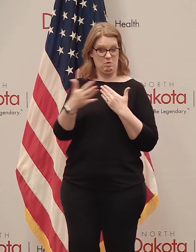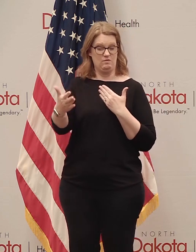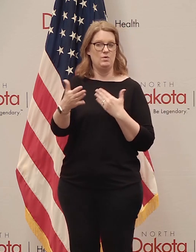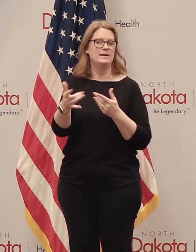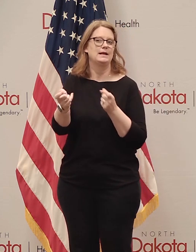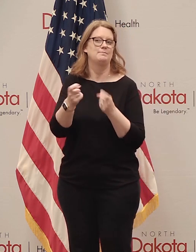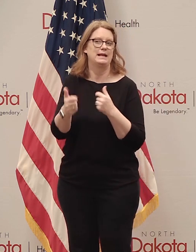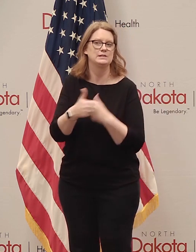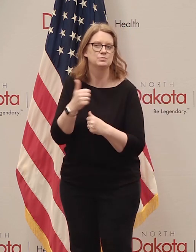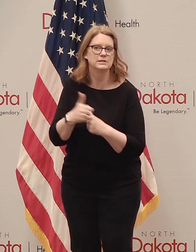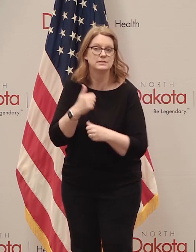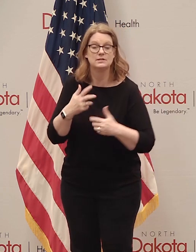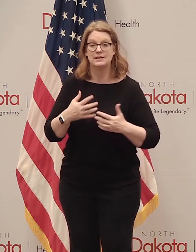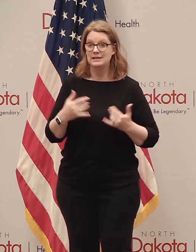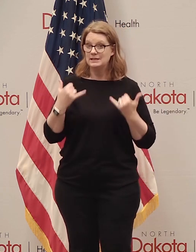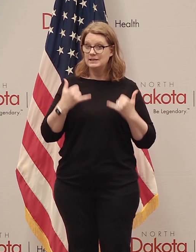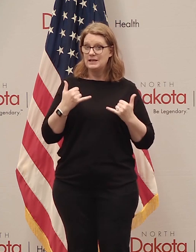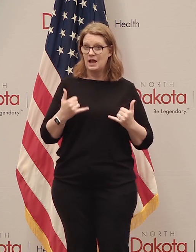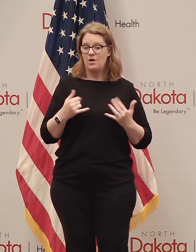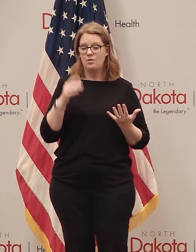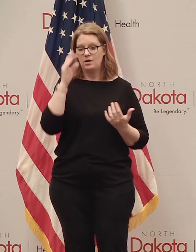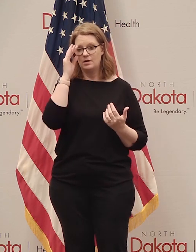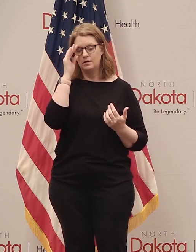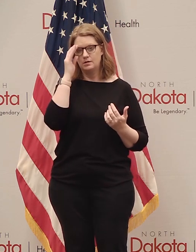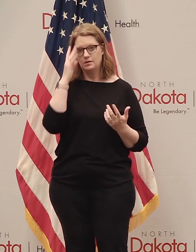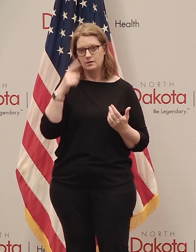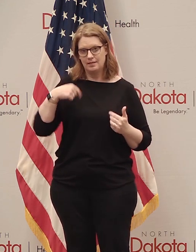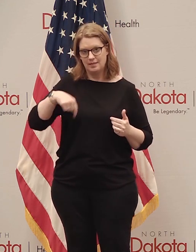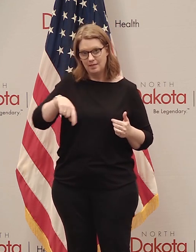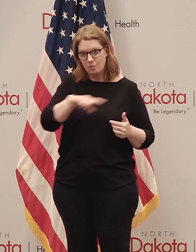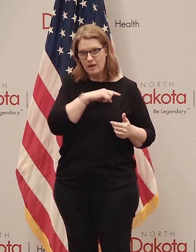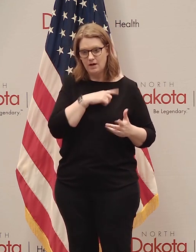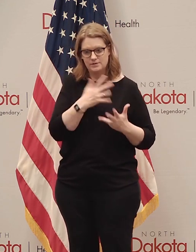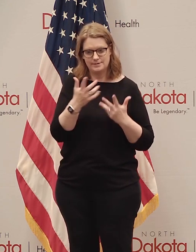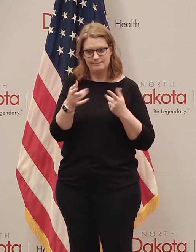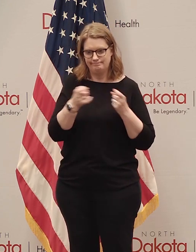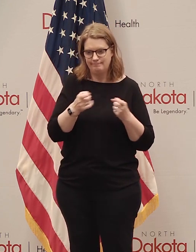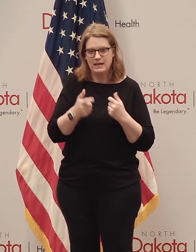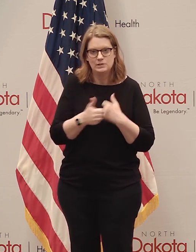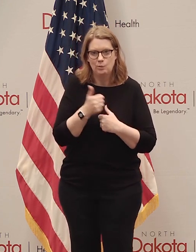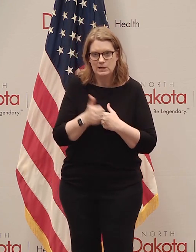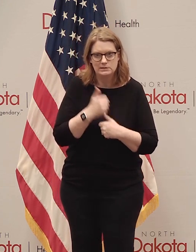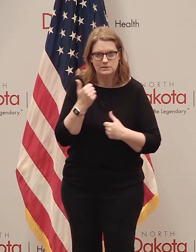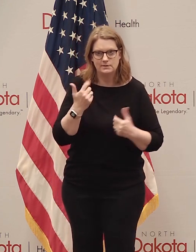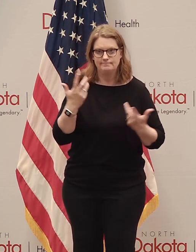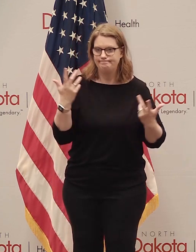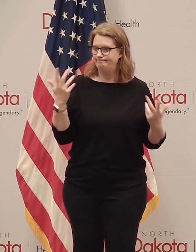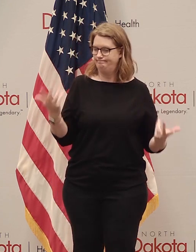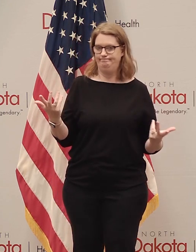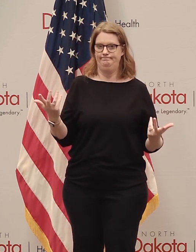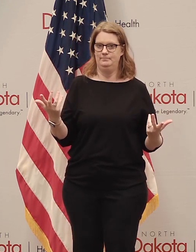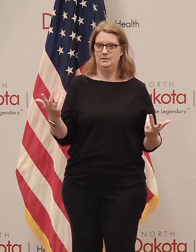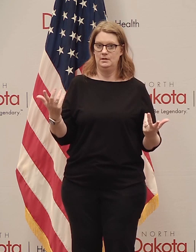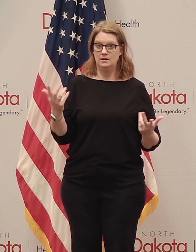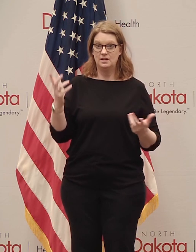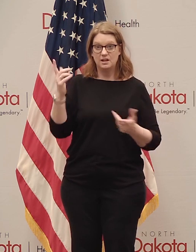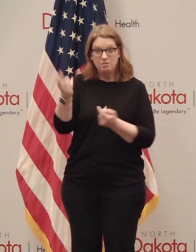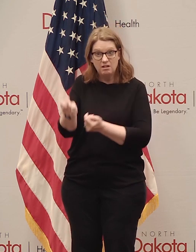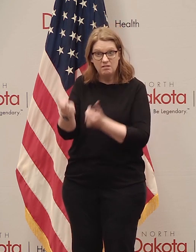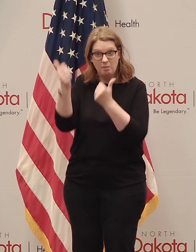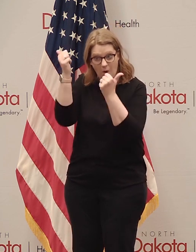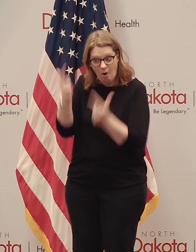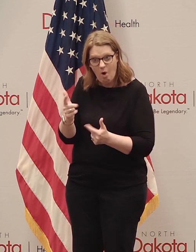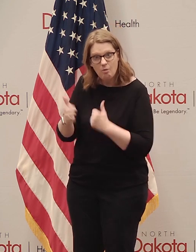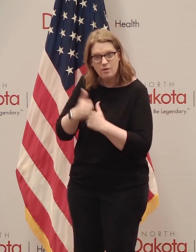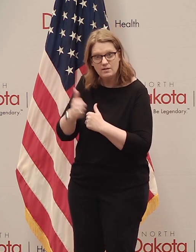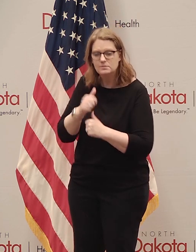that's the business that we're in right now. All of us is managing risk because there's no way to eliminate risk at